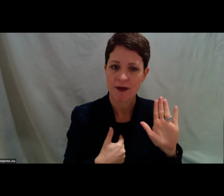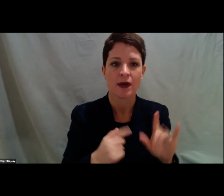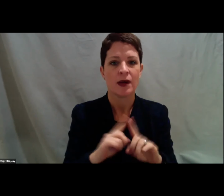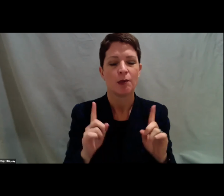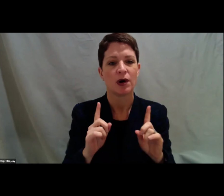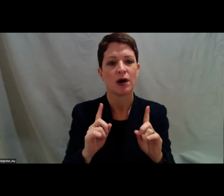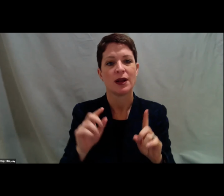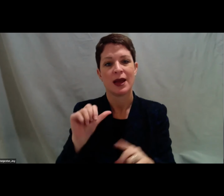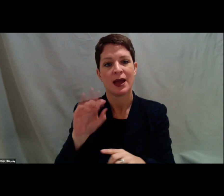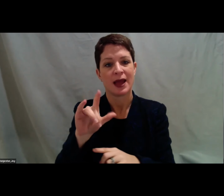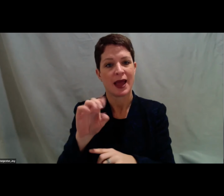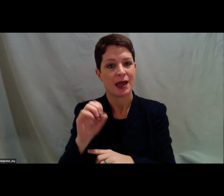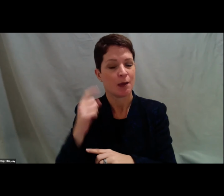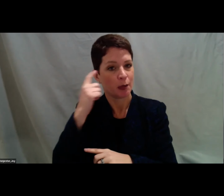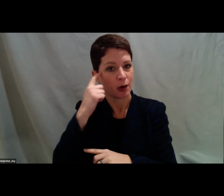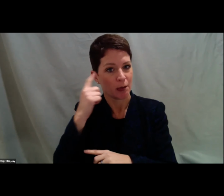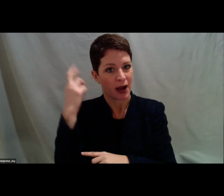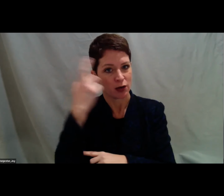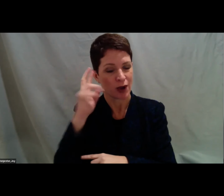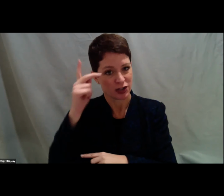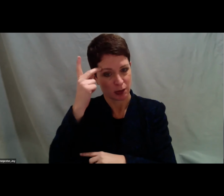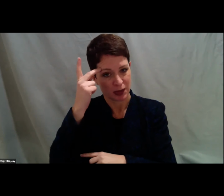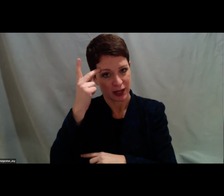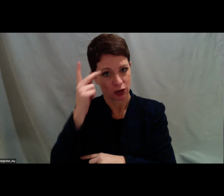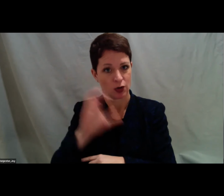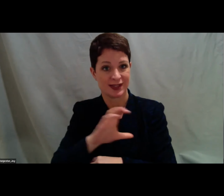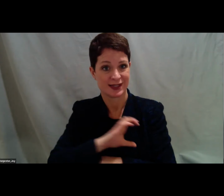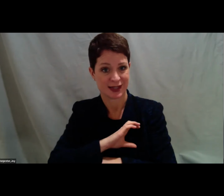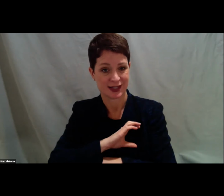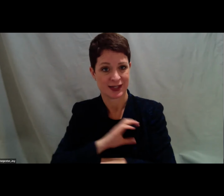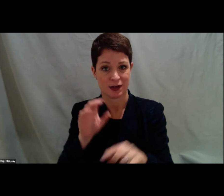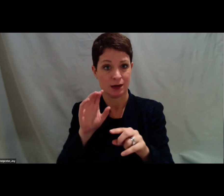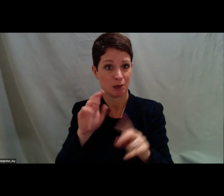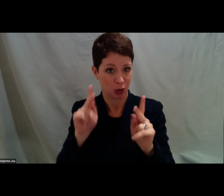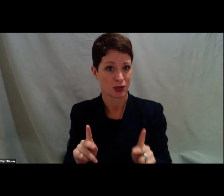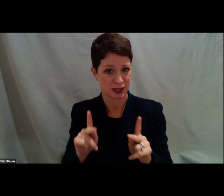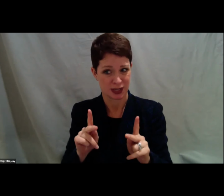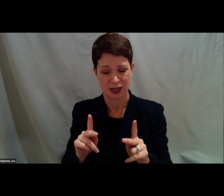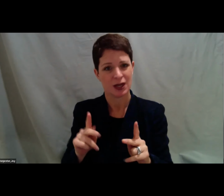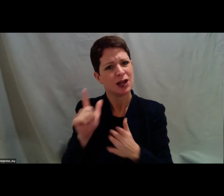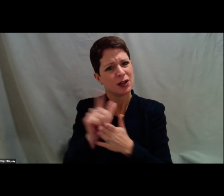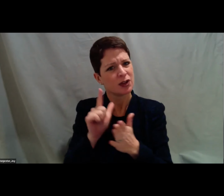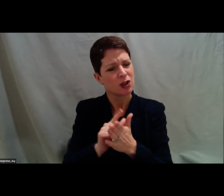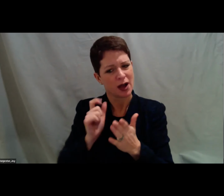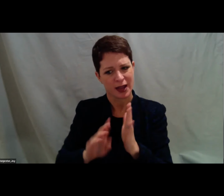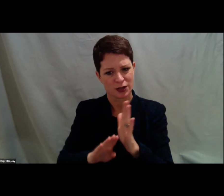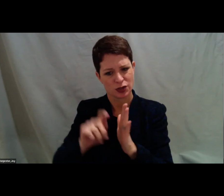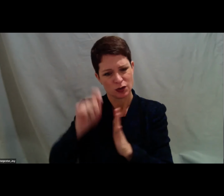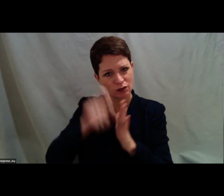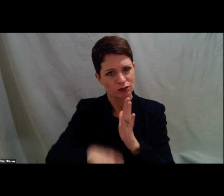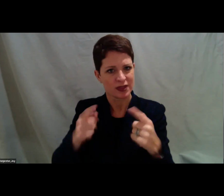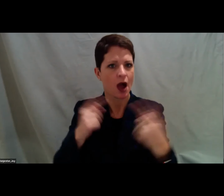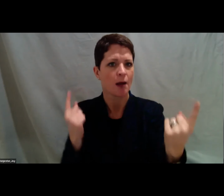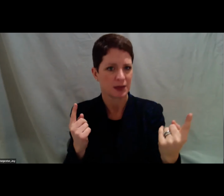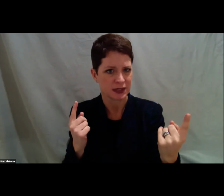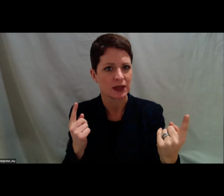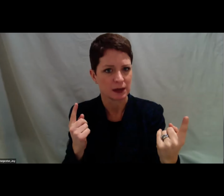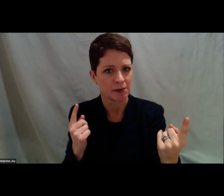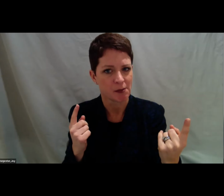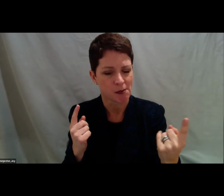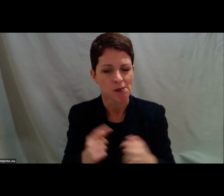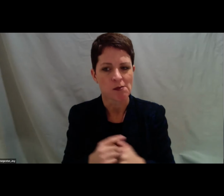the able-minded, rational, political citizenship citizen, the law had to forge its opposite. And